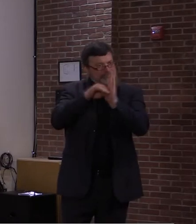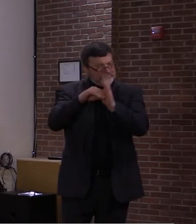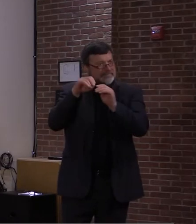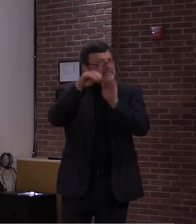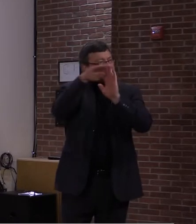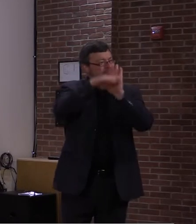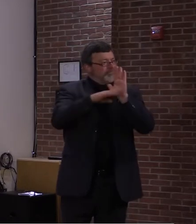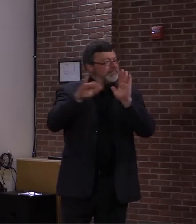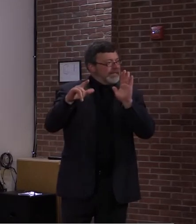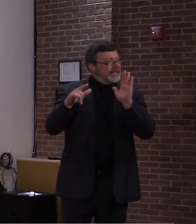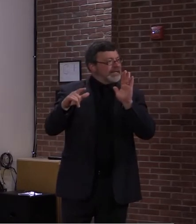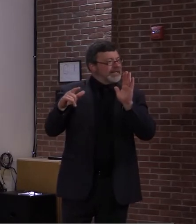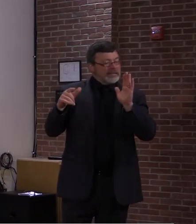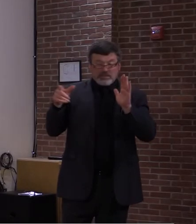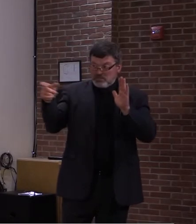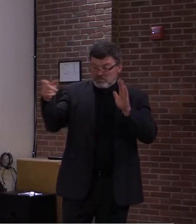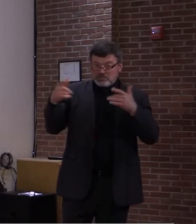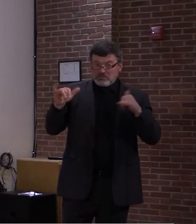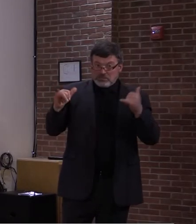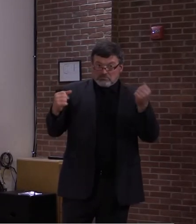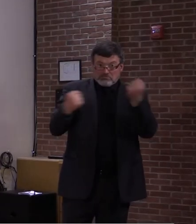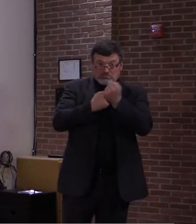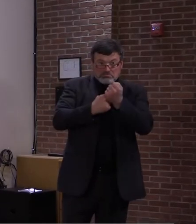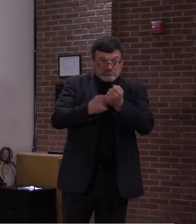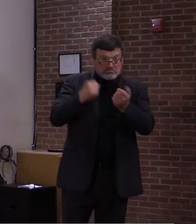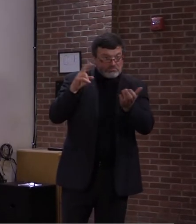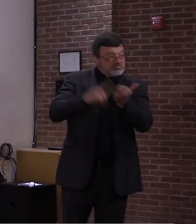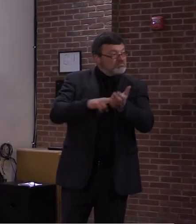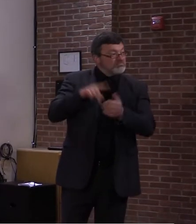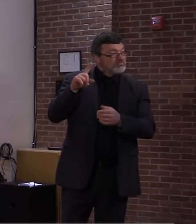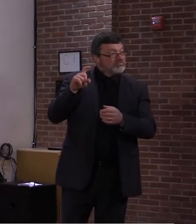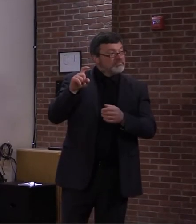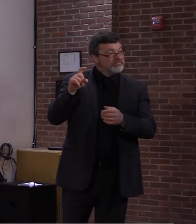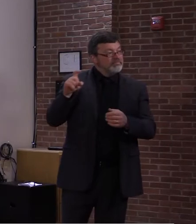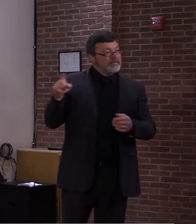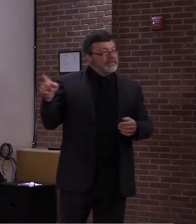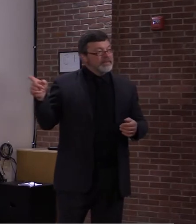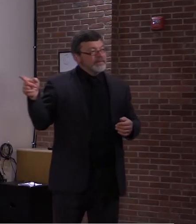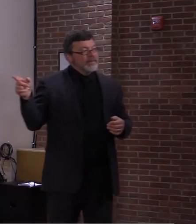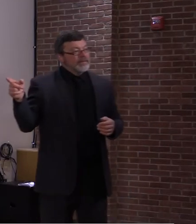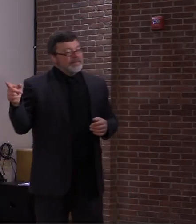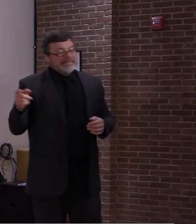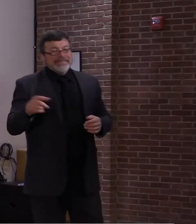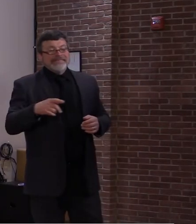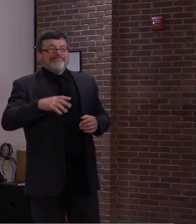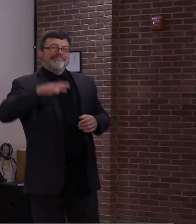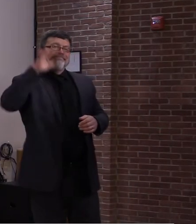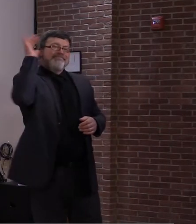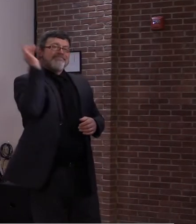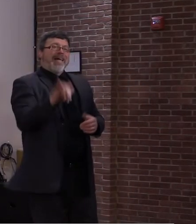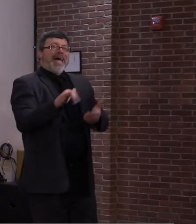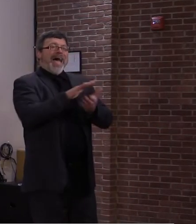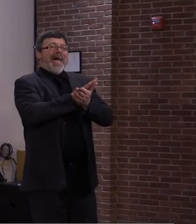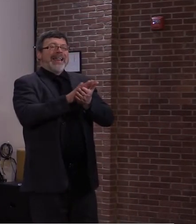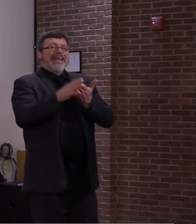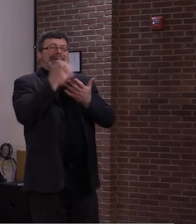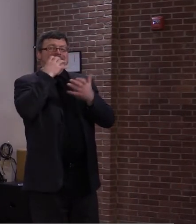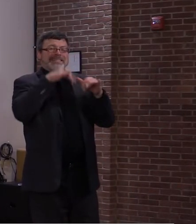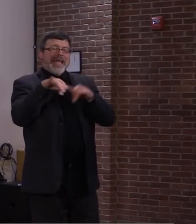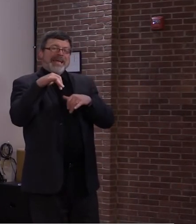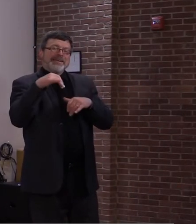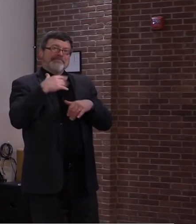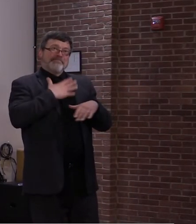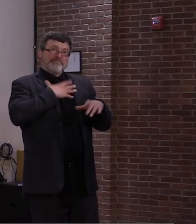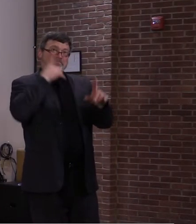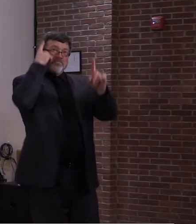do quite what we hoped it would do. There is a rulemaking provision that's in there that